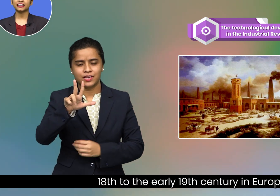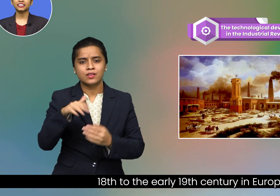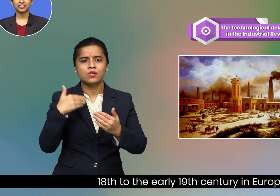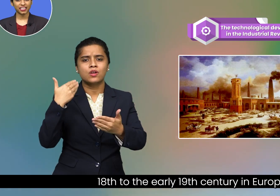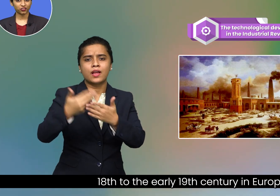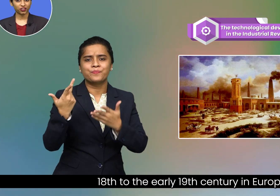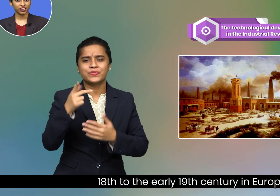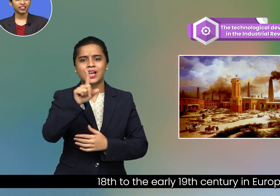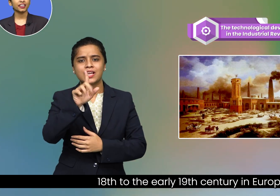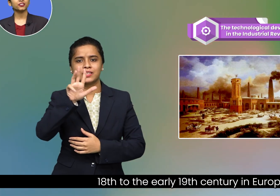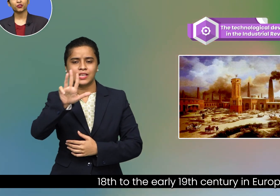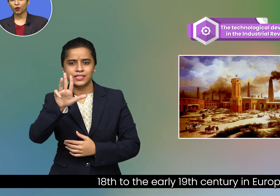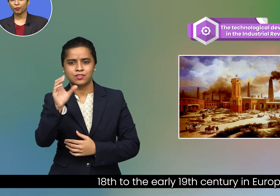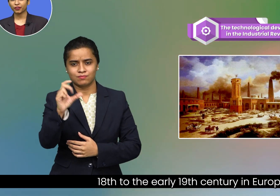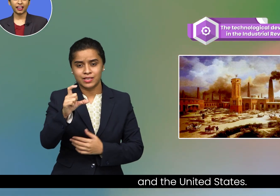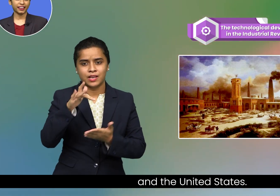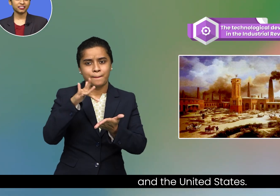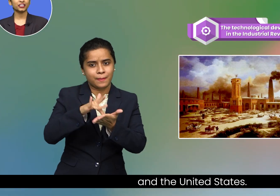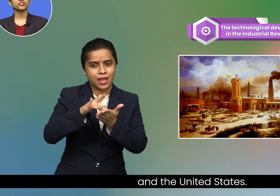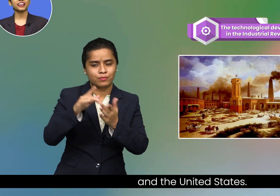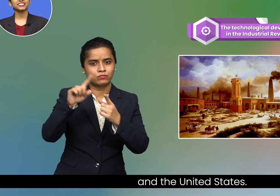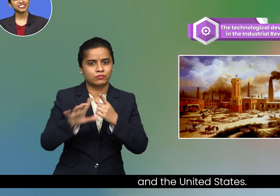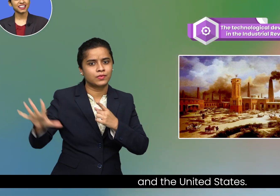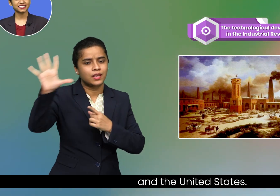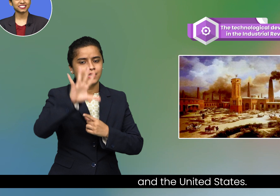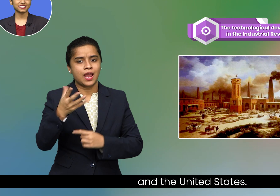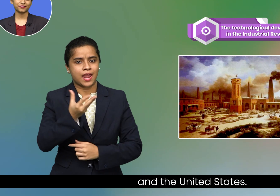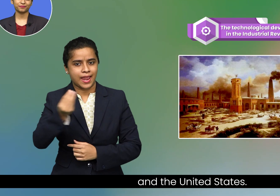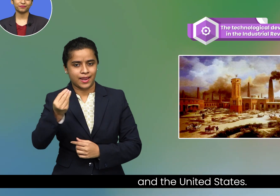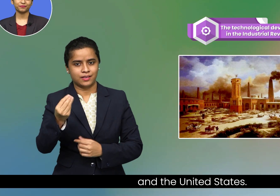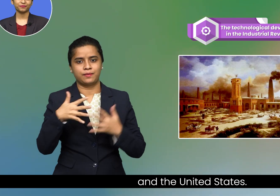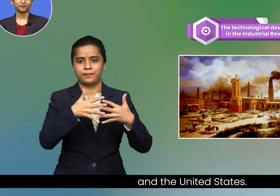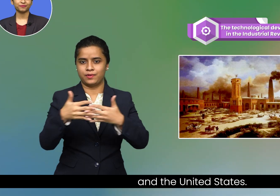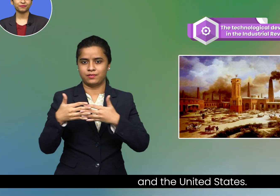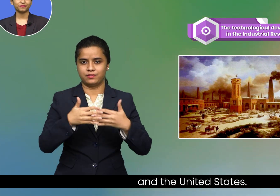early 19th century in Europe and the United States.